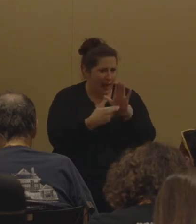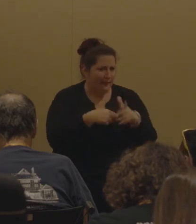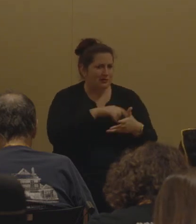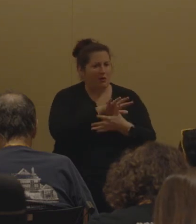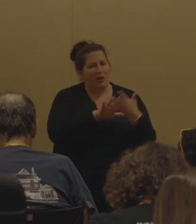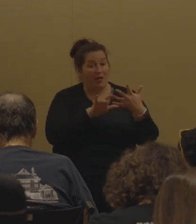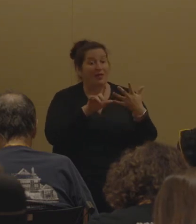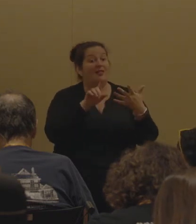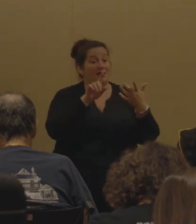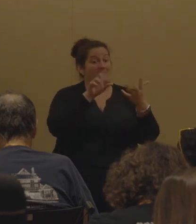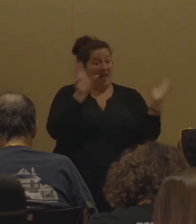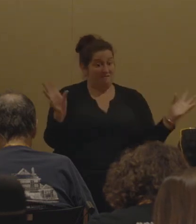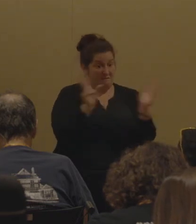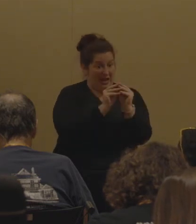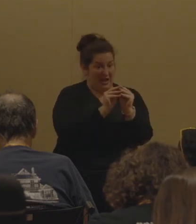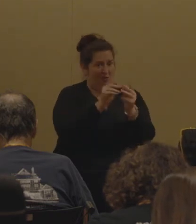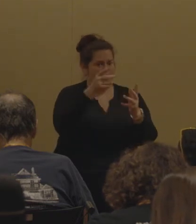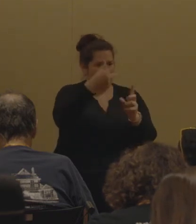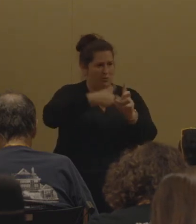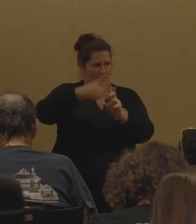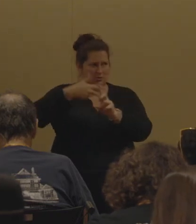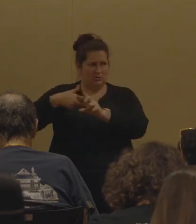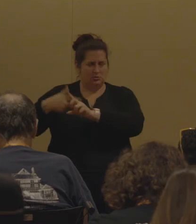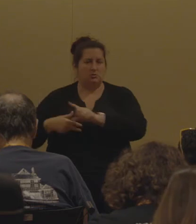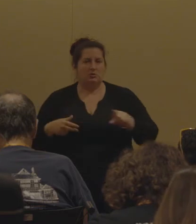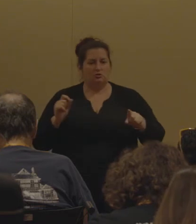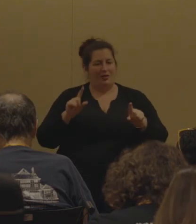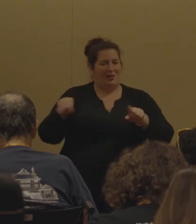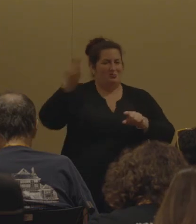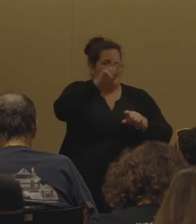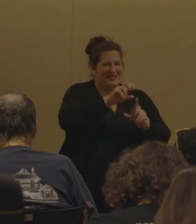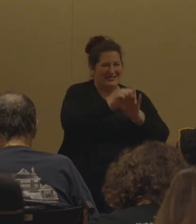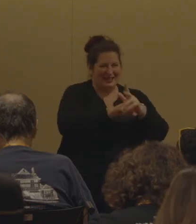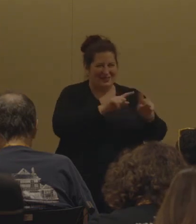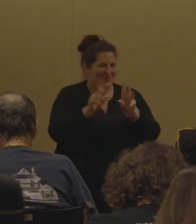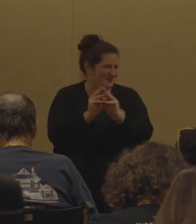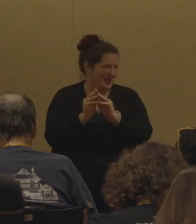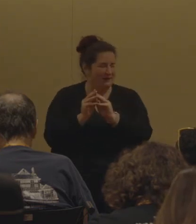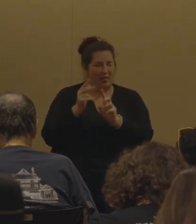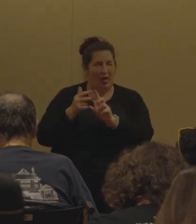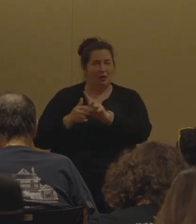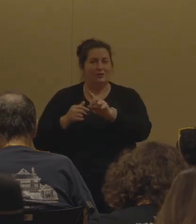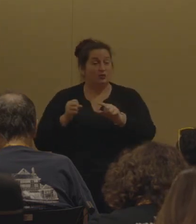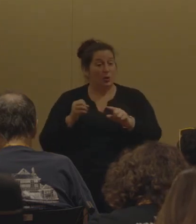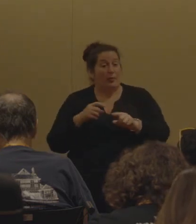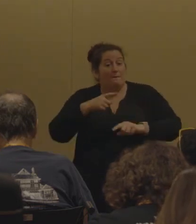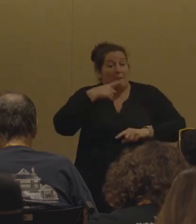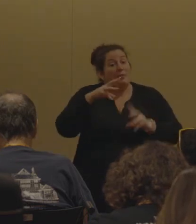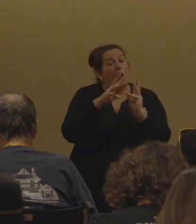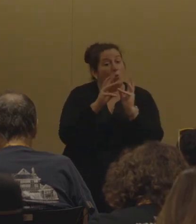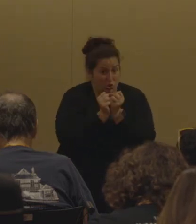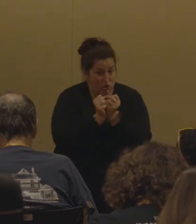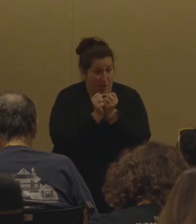They meet quarterly, and they move around the state at different meetings. But also part of that meeting is a public